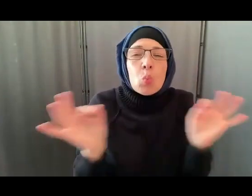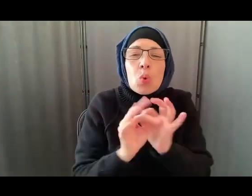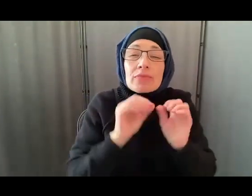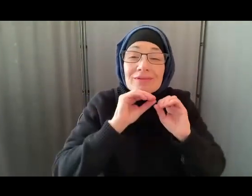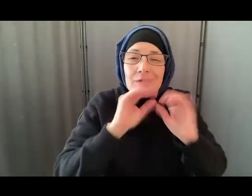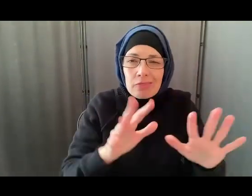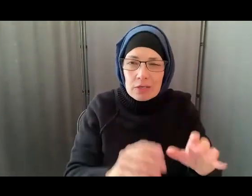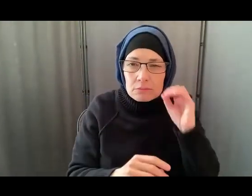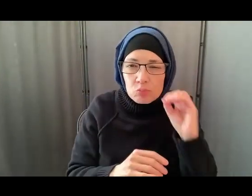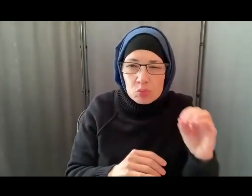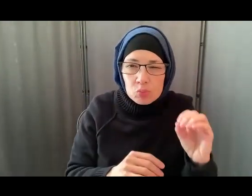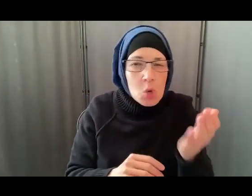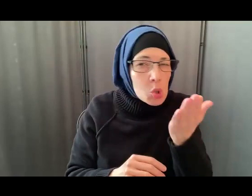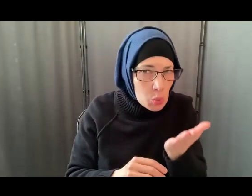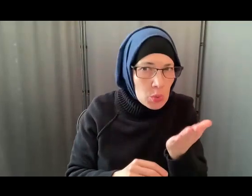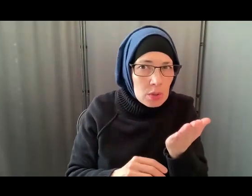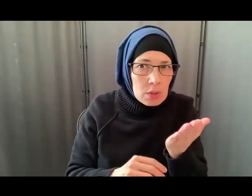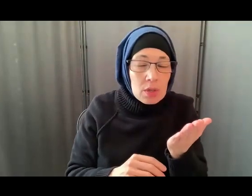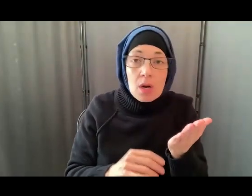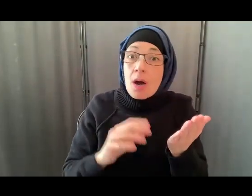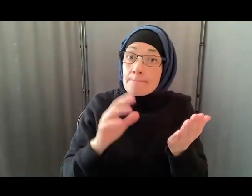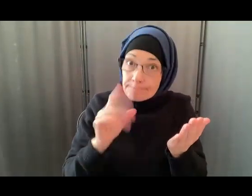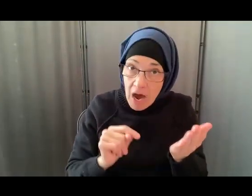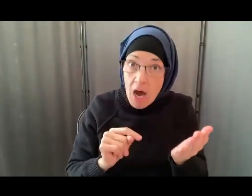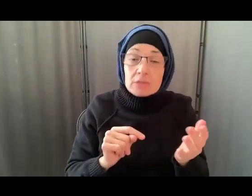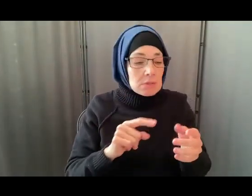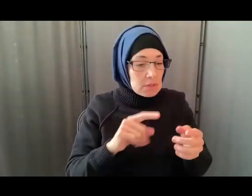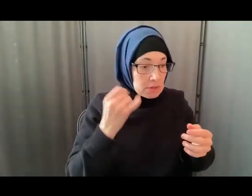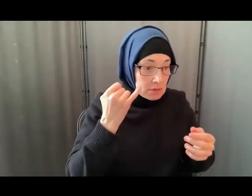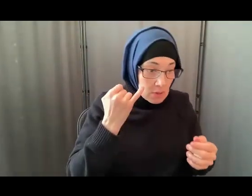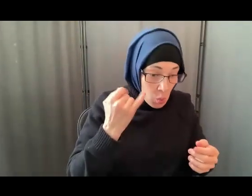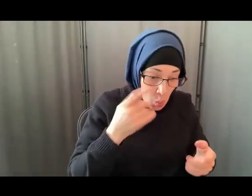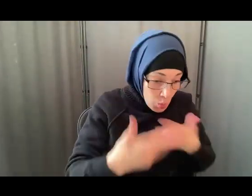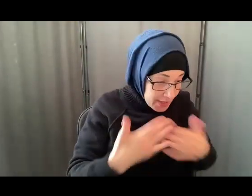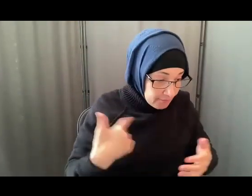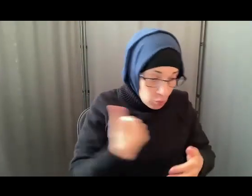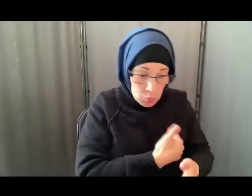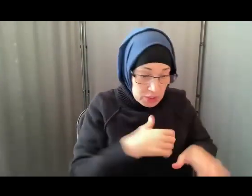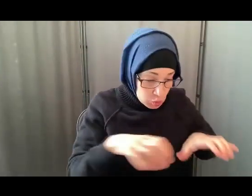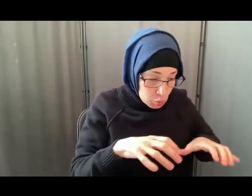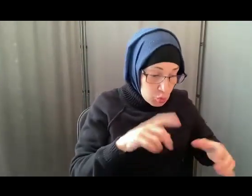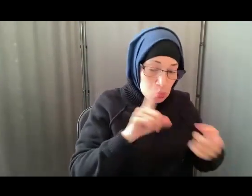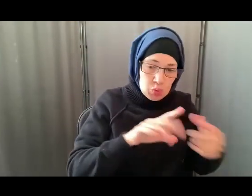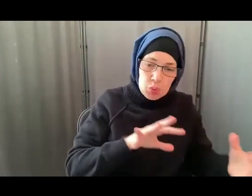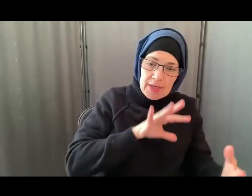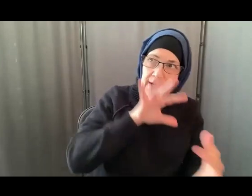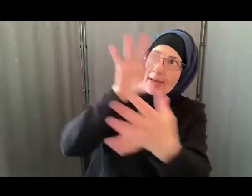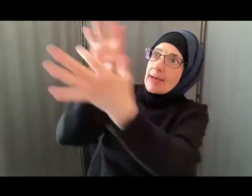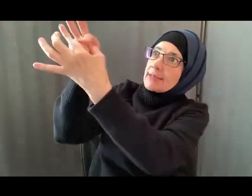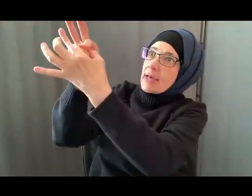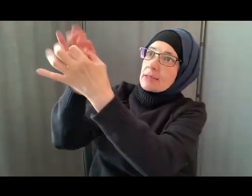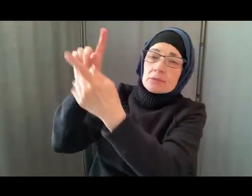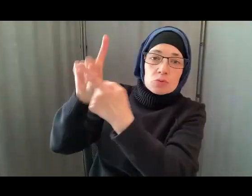But whatever connects our work in this life to the hereafter is what gives this life